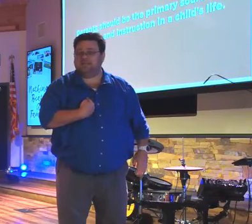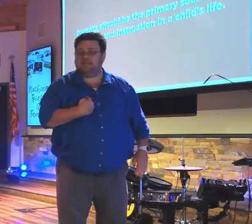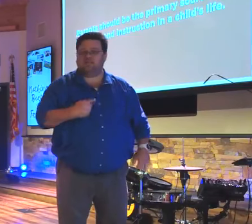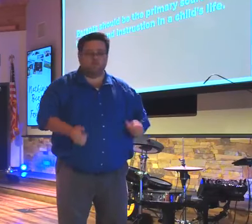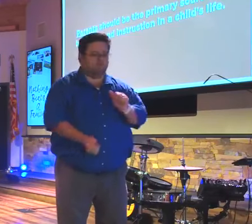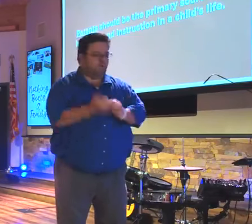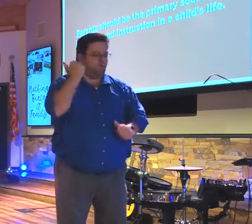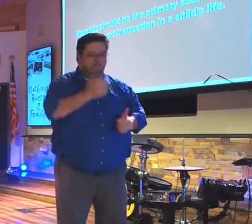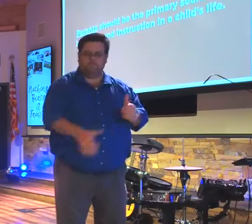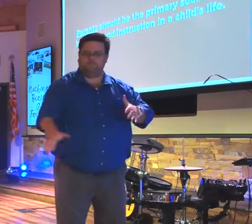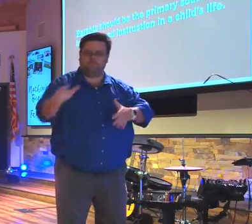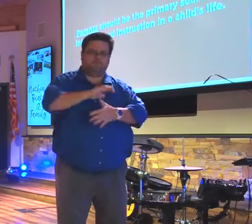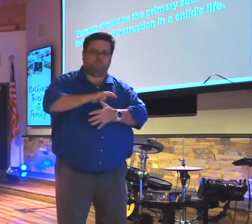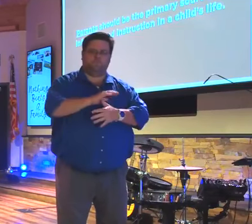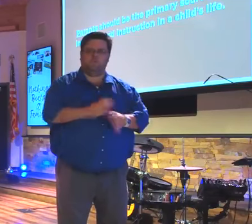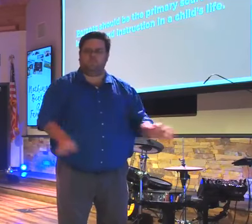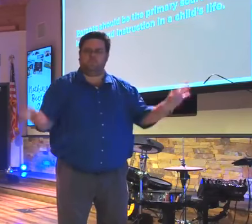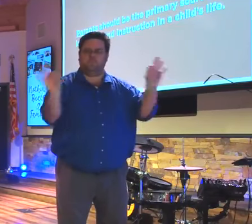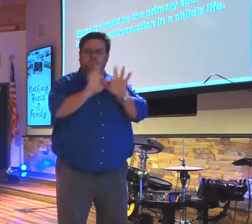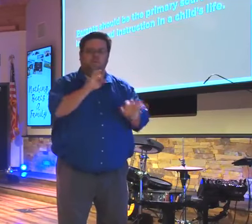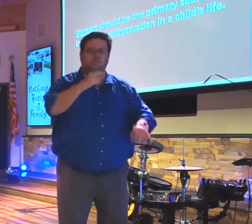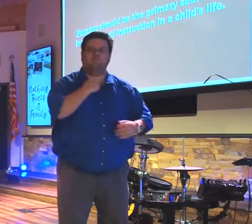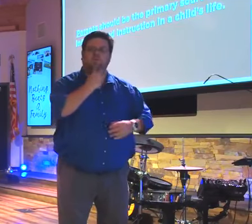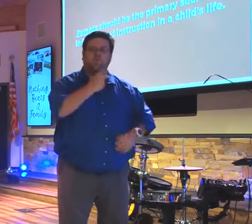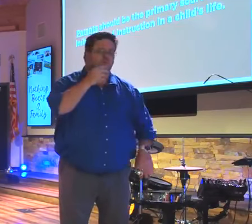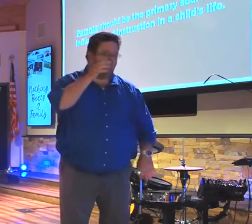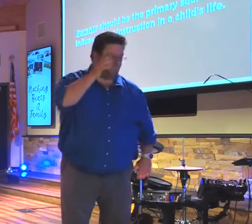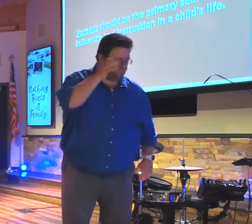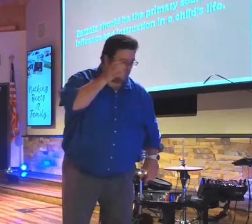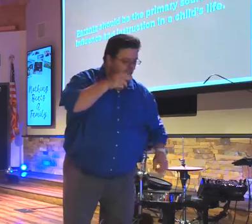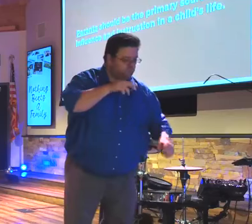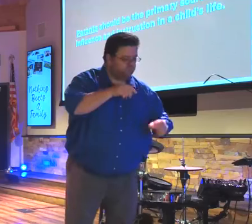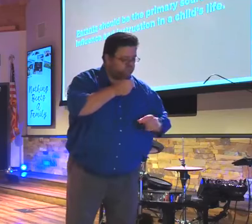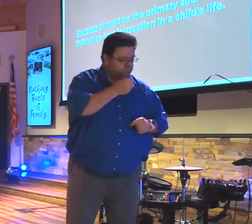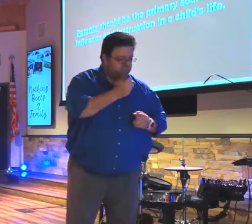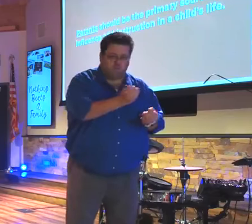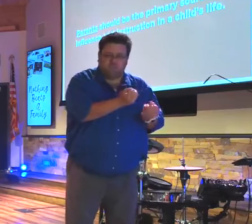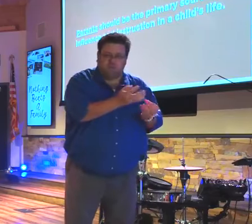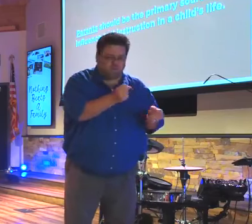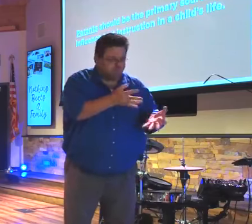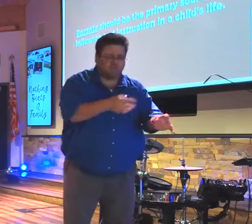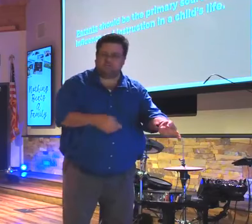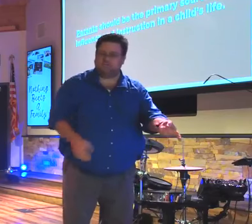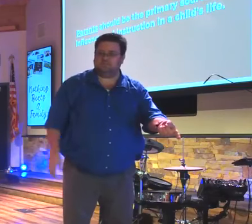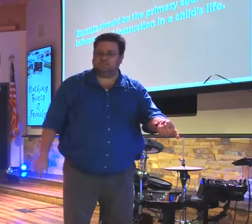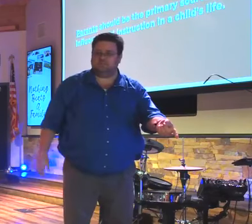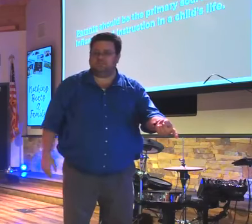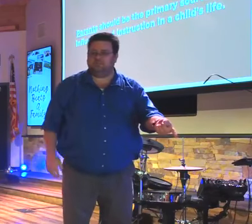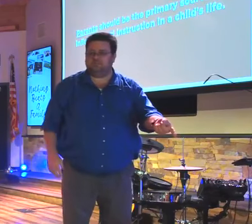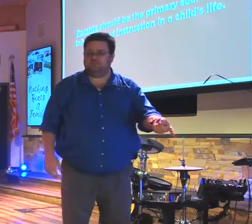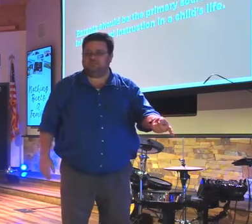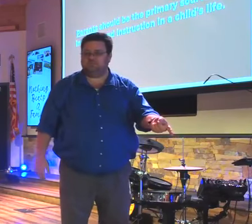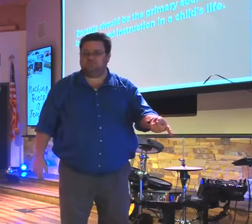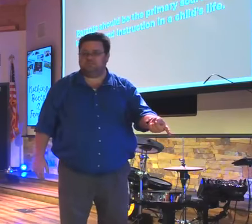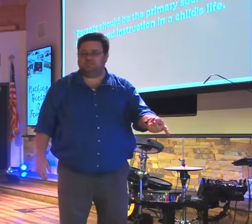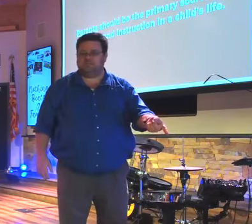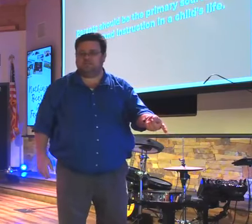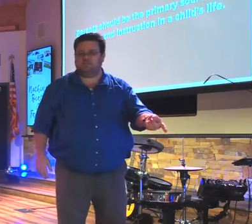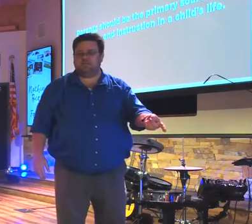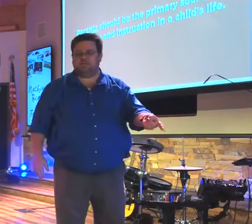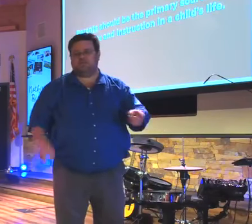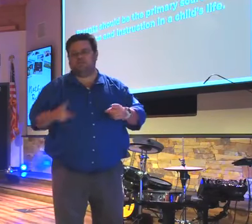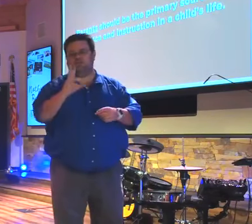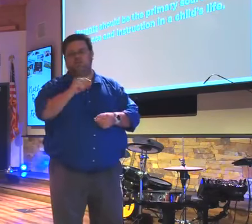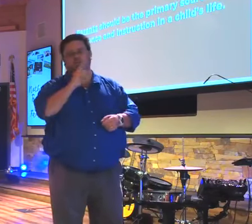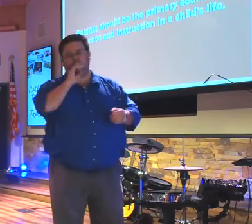ear. And I just kind of want to reiterate what I said in the introduction. There are no